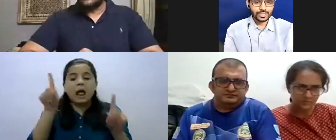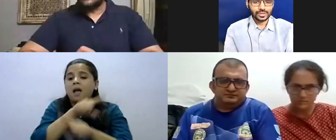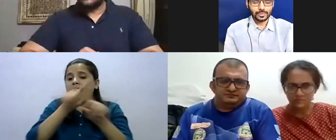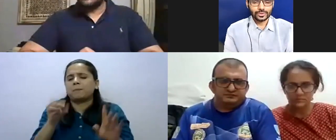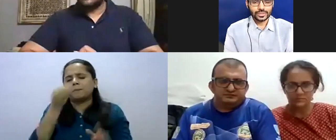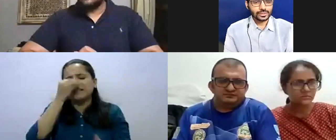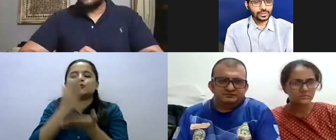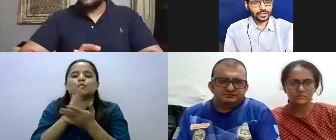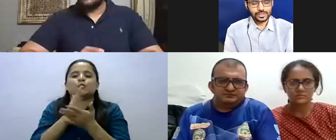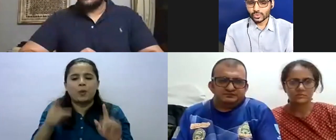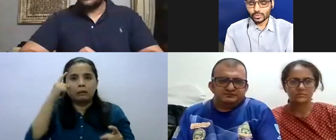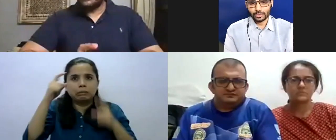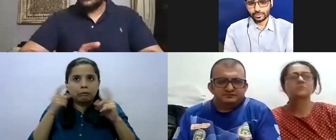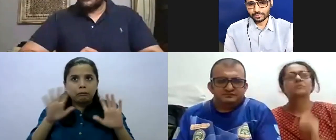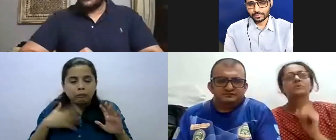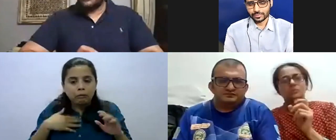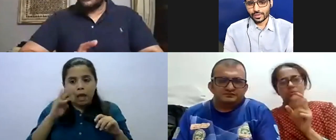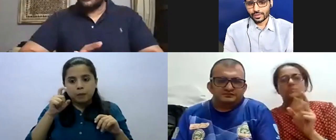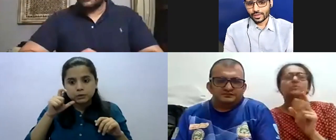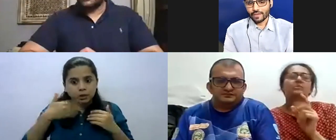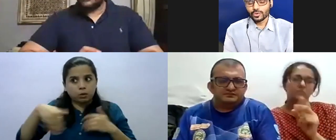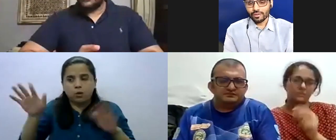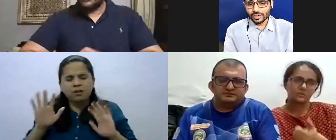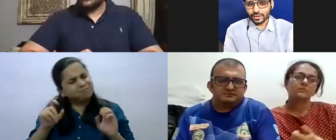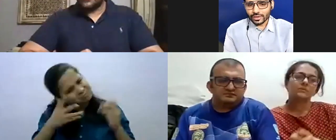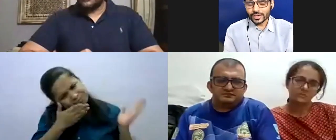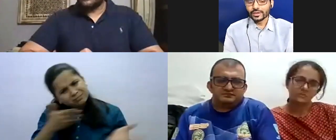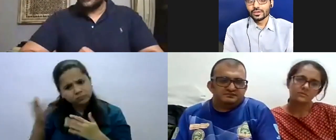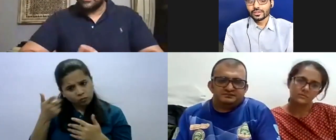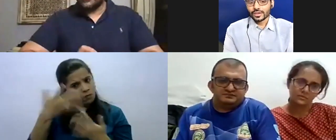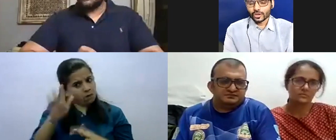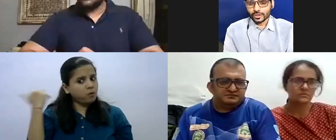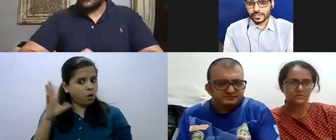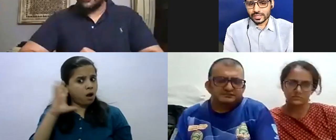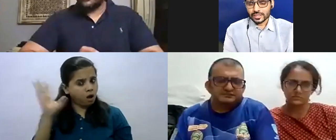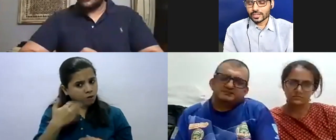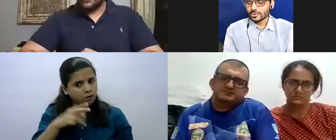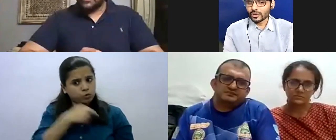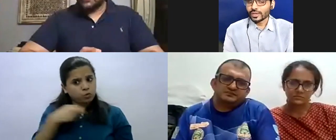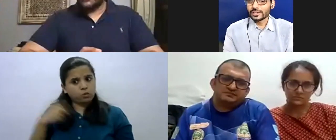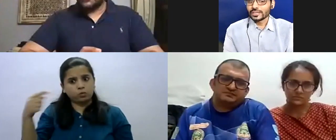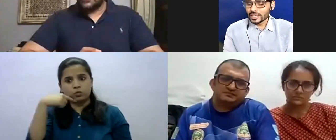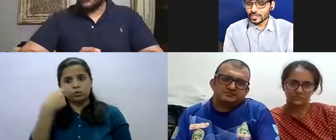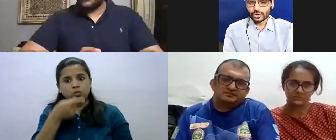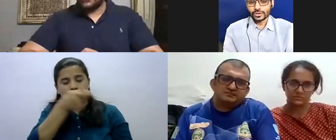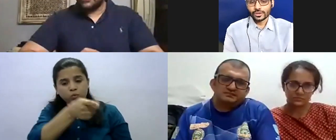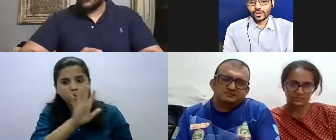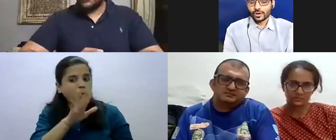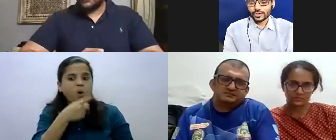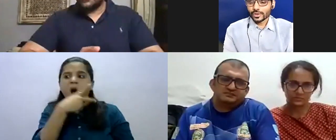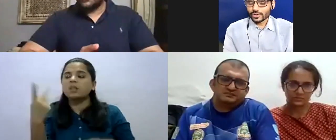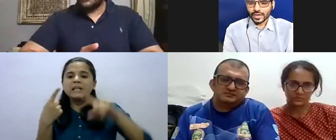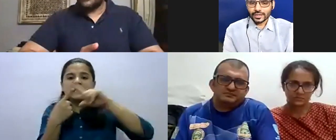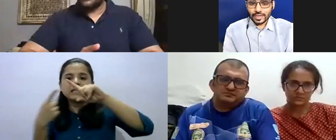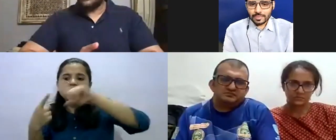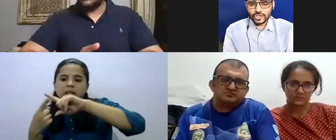stop thinking about it. There is no problem. Have you ever heard a doctor say that you cannot get a TT shot or